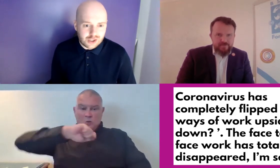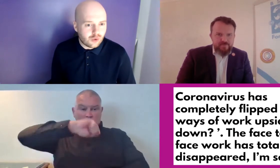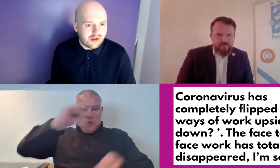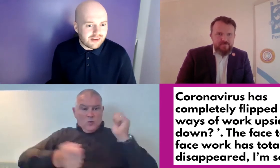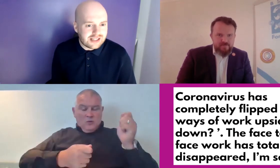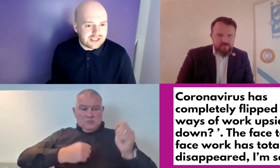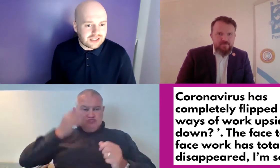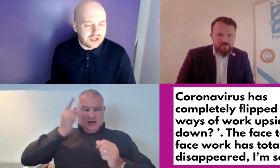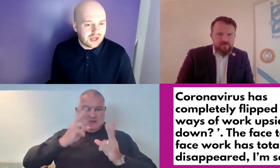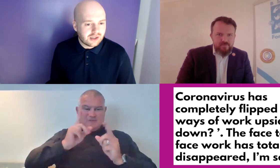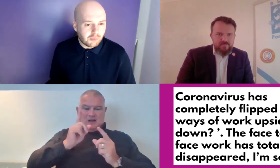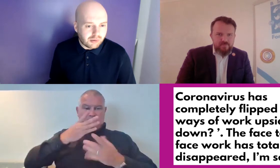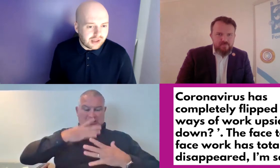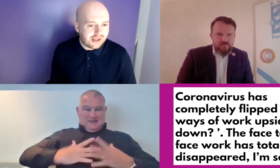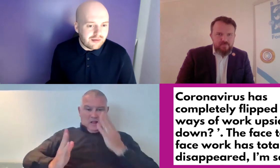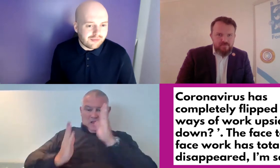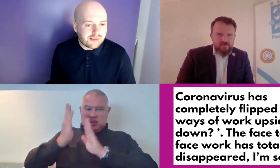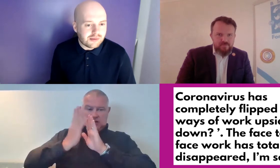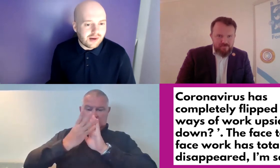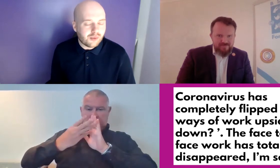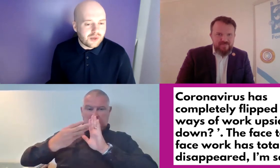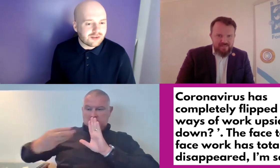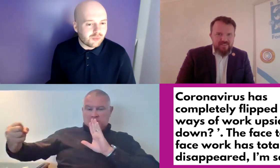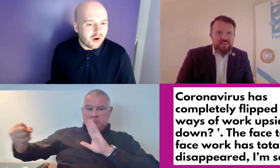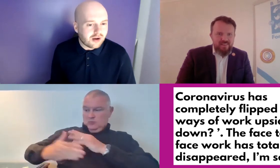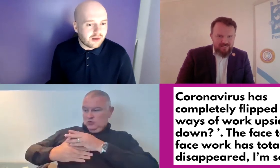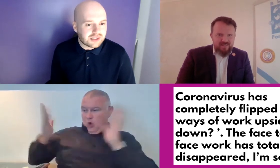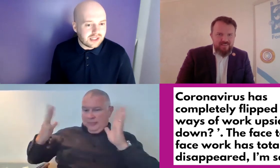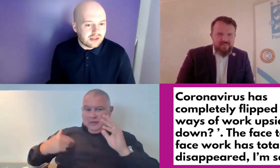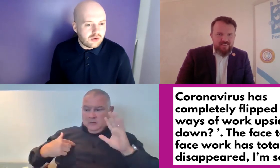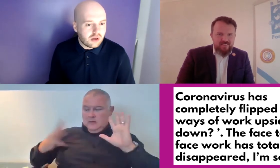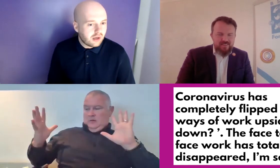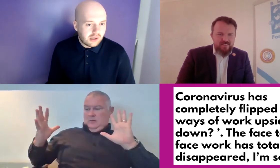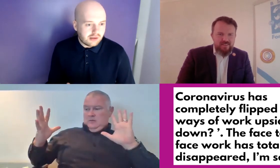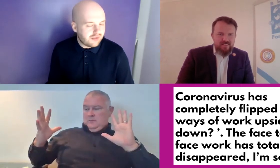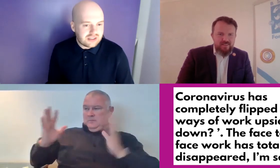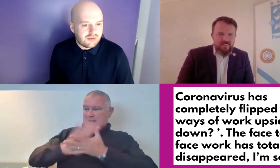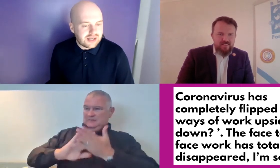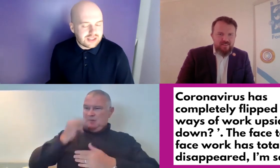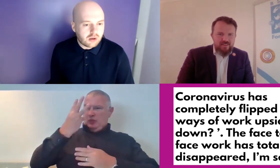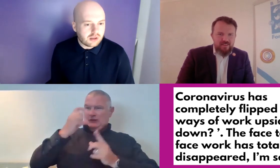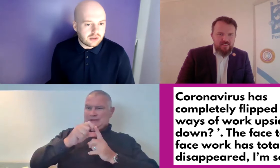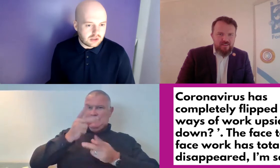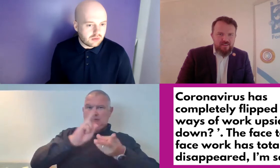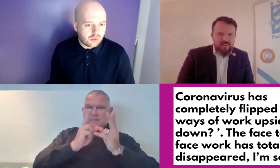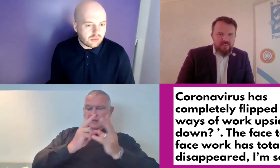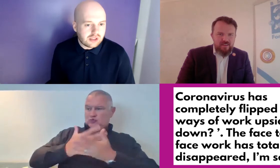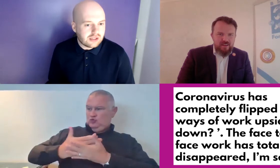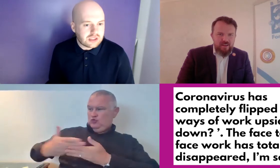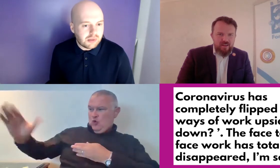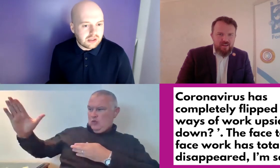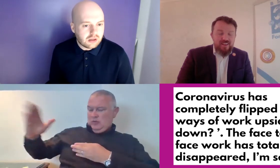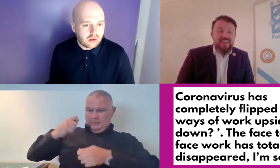This coronavirus has completely flipped my ways of work upside down. The face-to-face work has